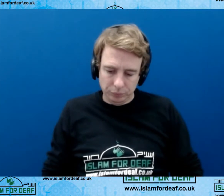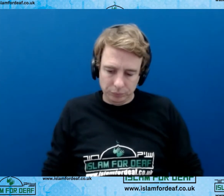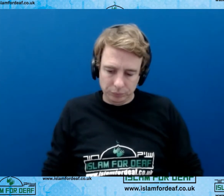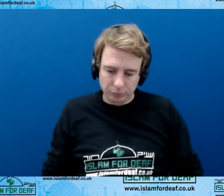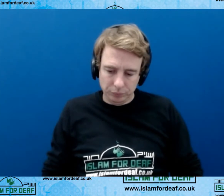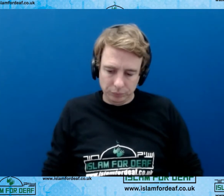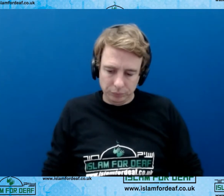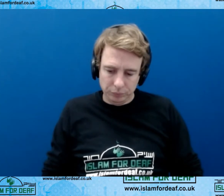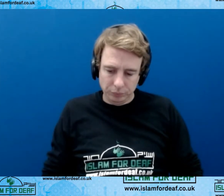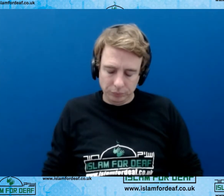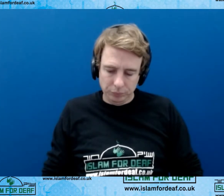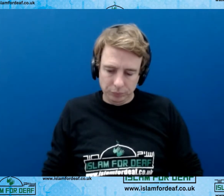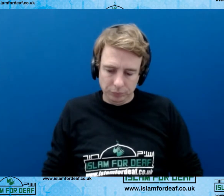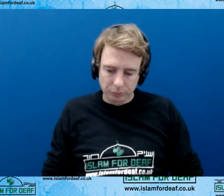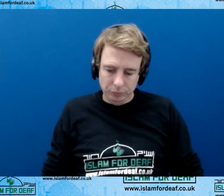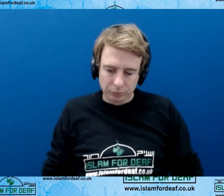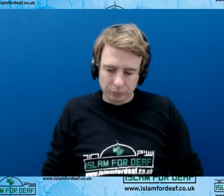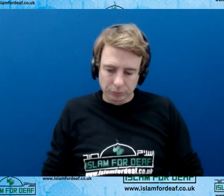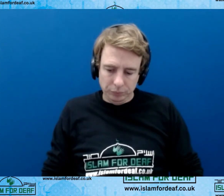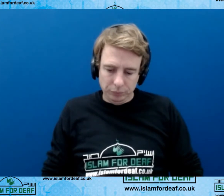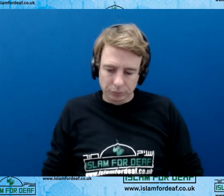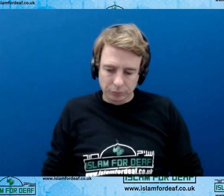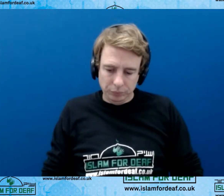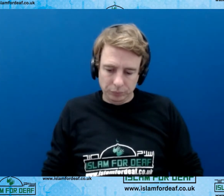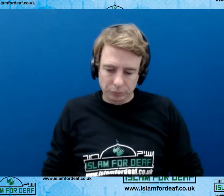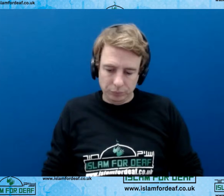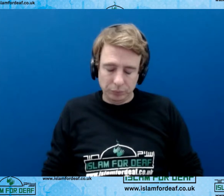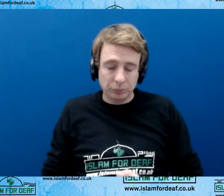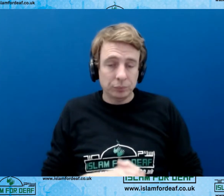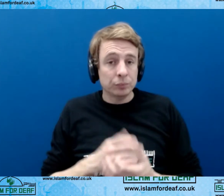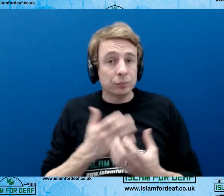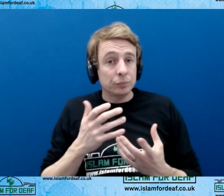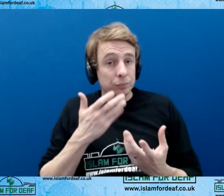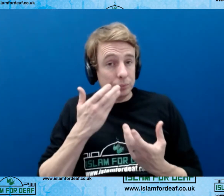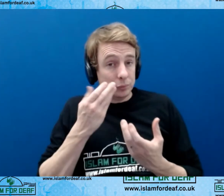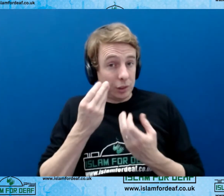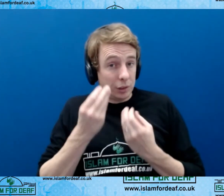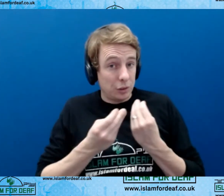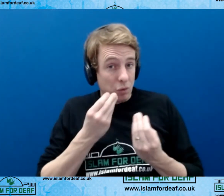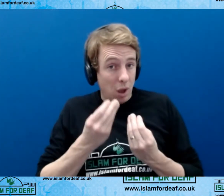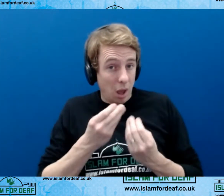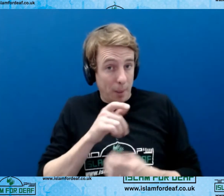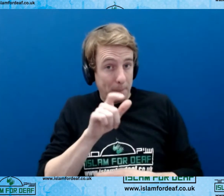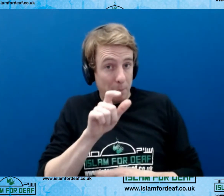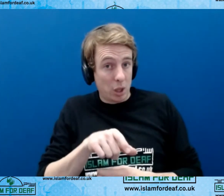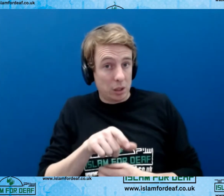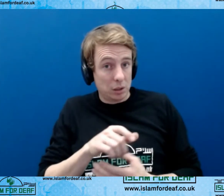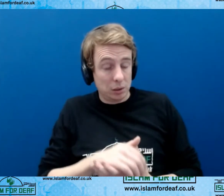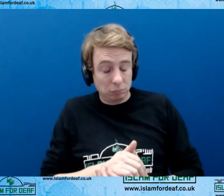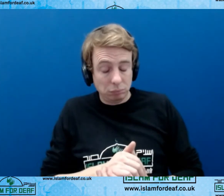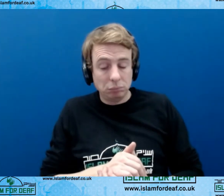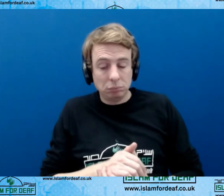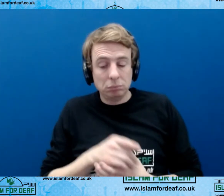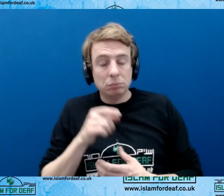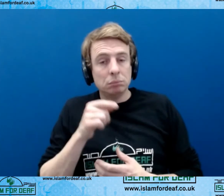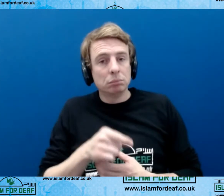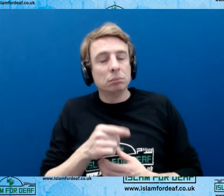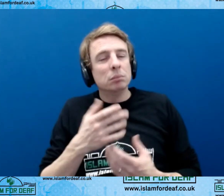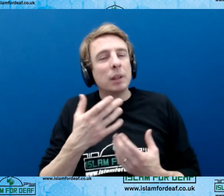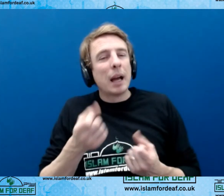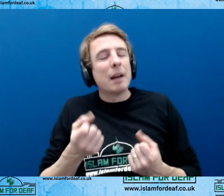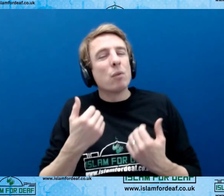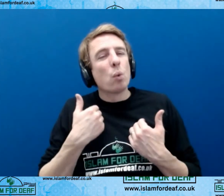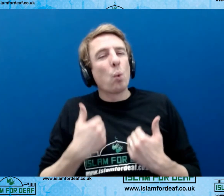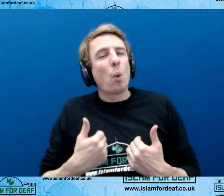And the description of this individual, the way that they conduct themselves, is that they're the one who gathers wealth and counts it. This is how